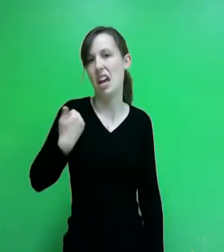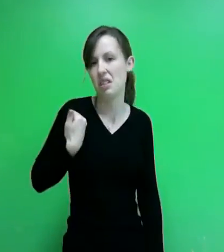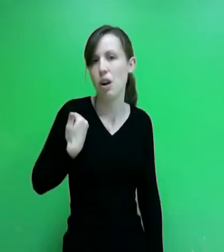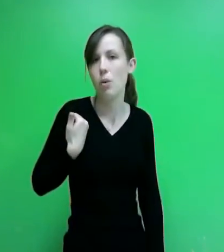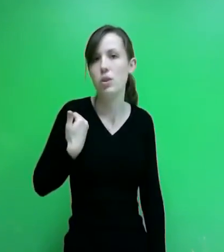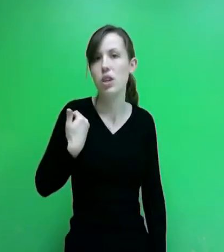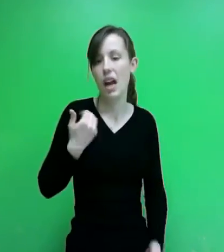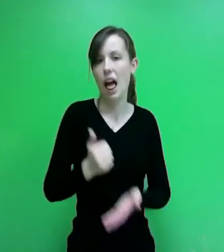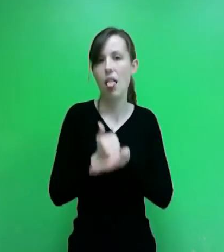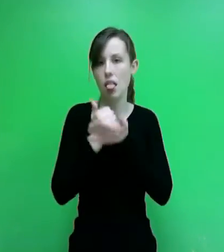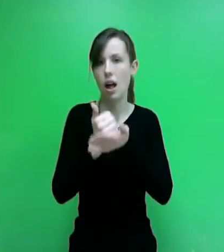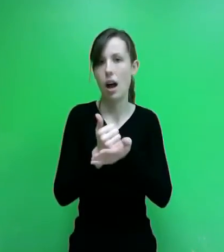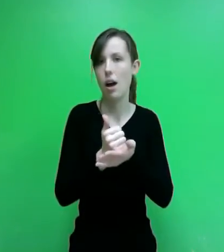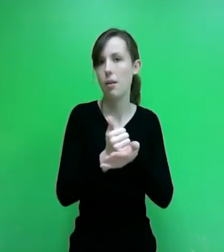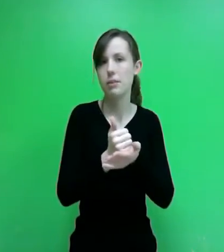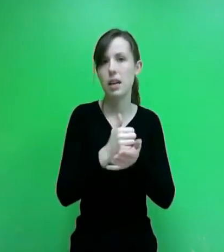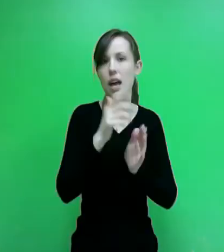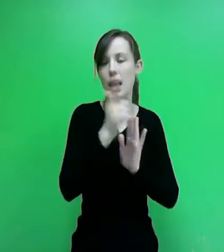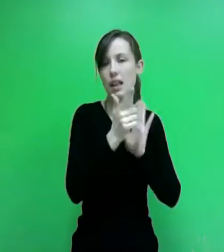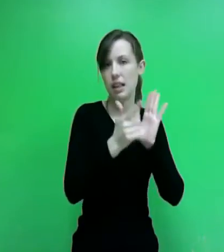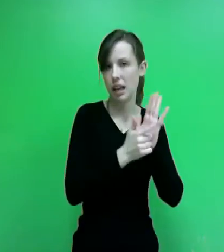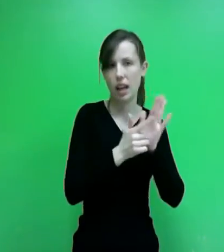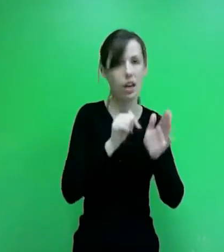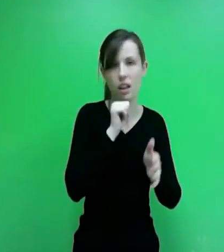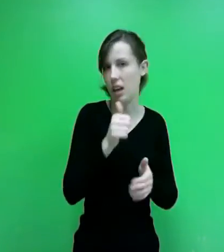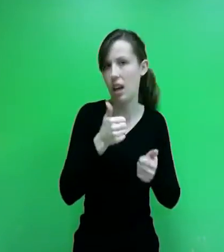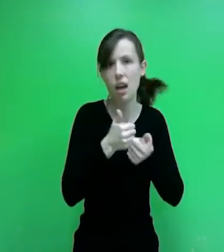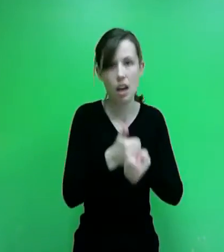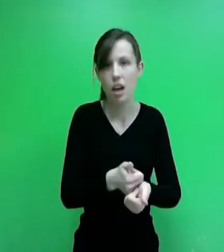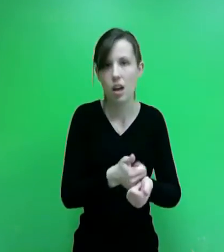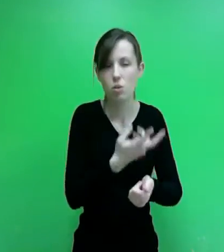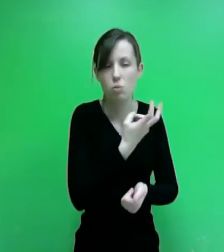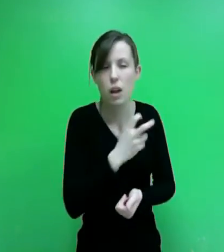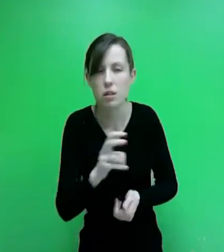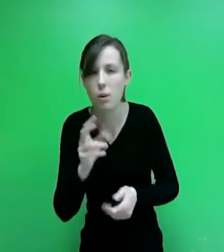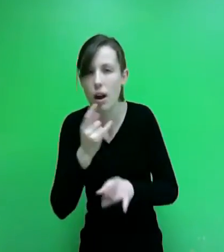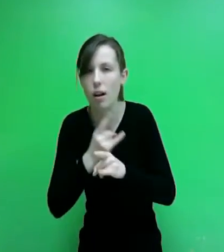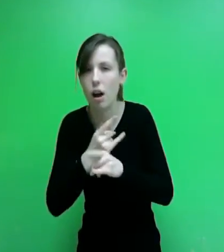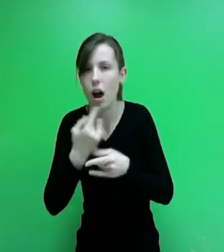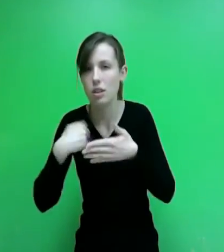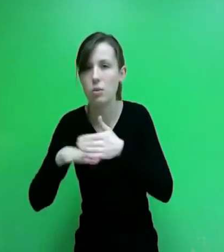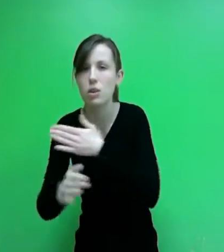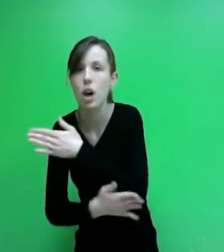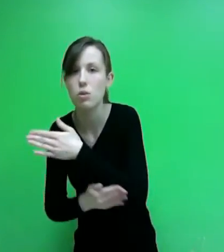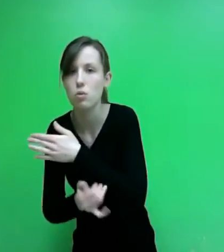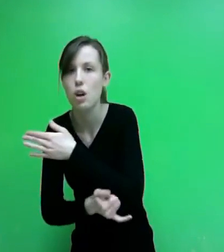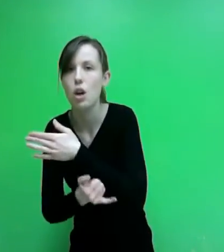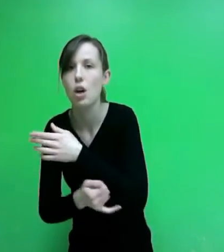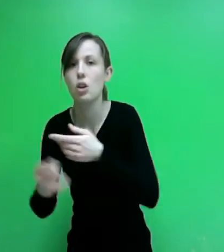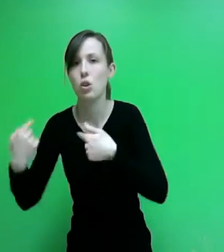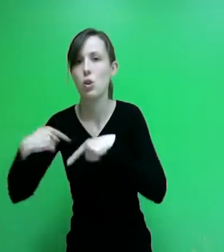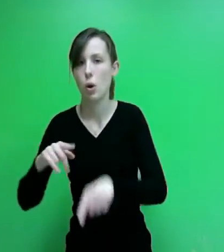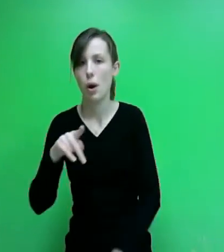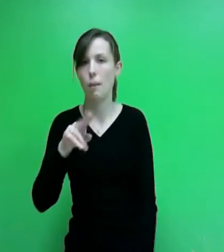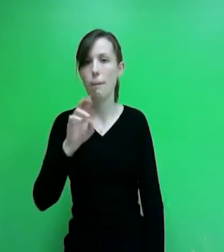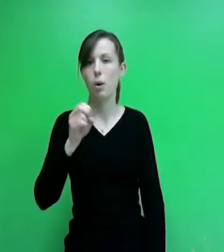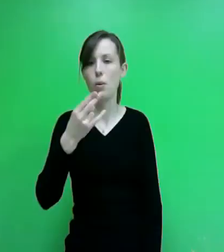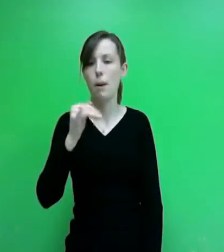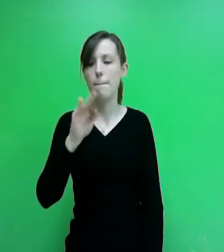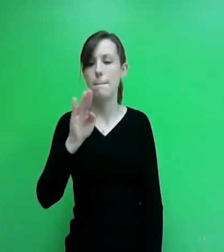things, alcohol into this country during Prohibition. So it did not last in our country. Number 13,